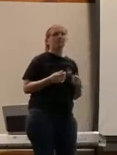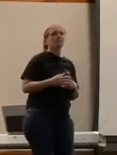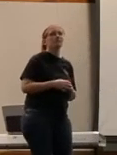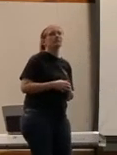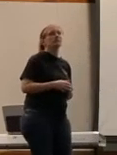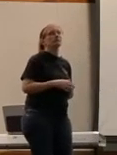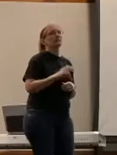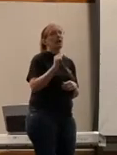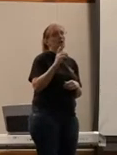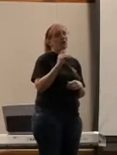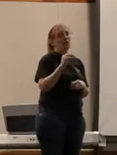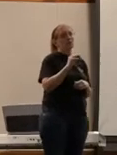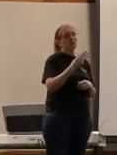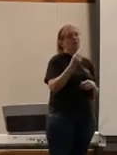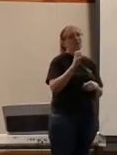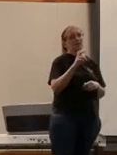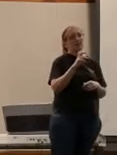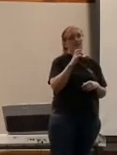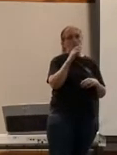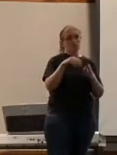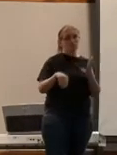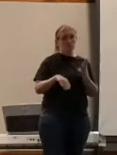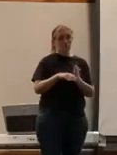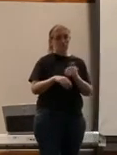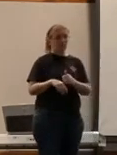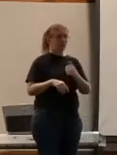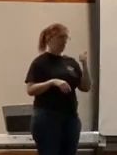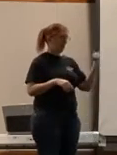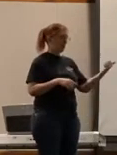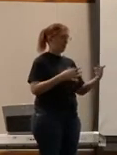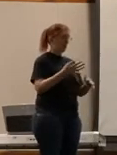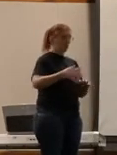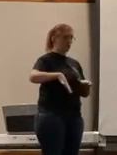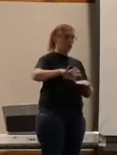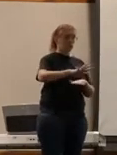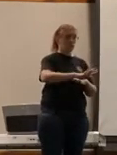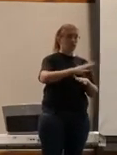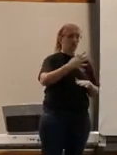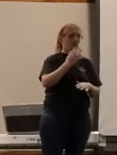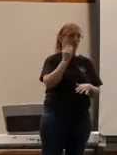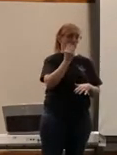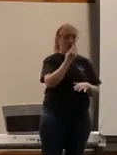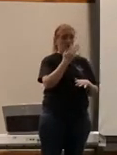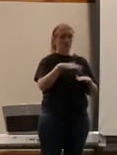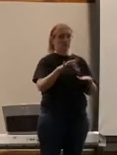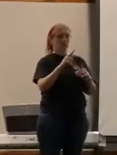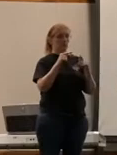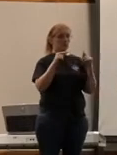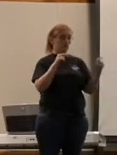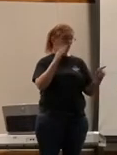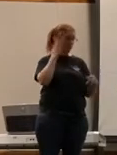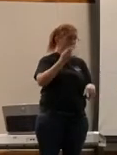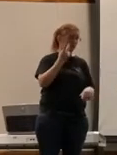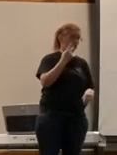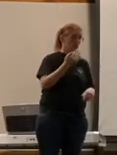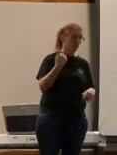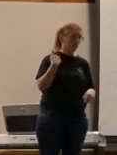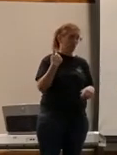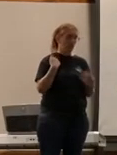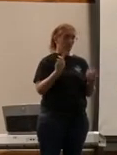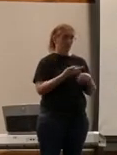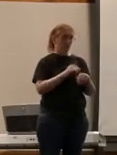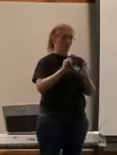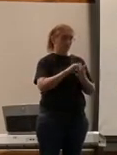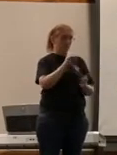And Adam and Eve were kicked out of the garden that you've never seen before. That's the consequence of sometimes of walking on Hidden